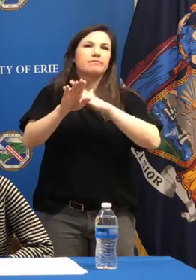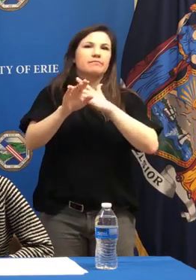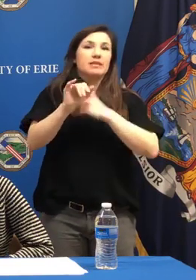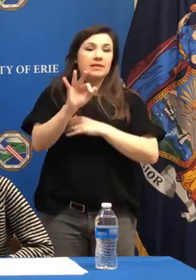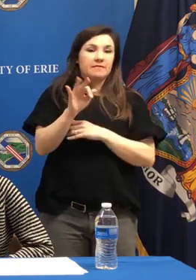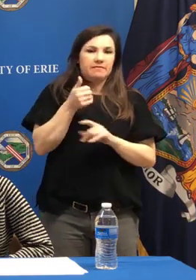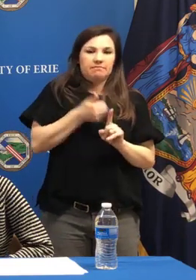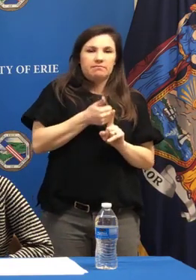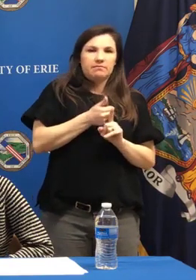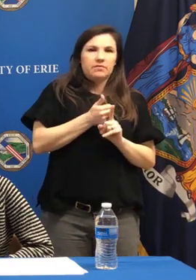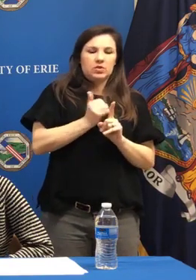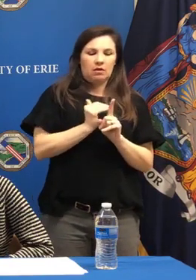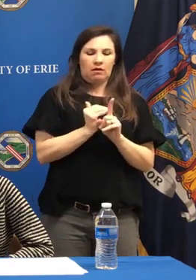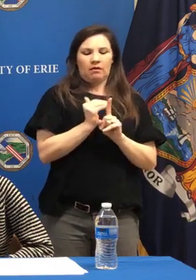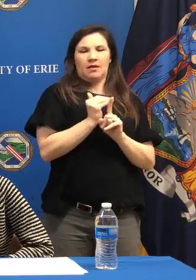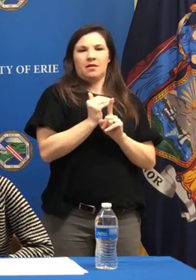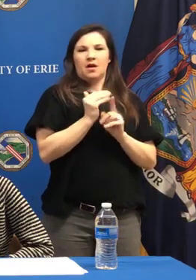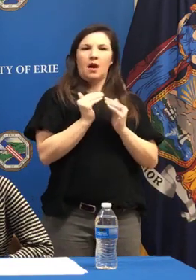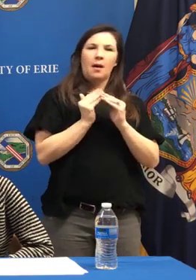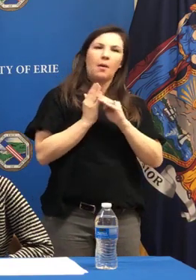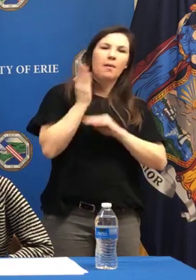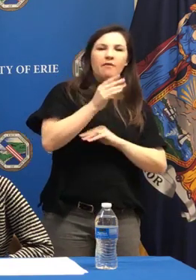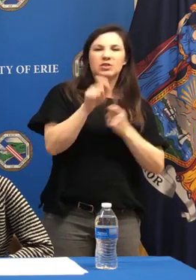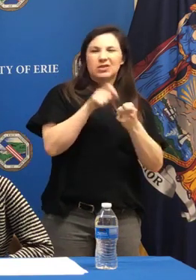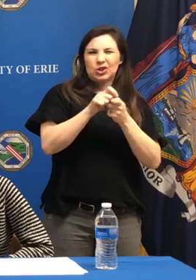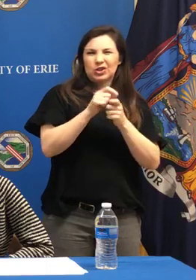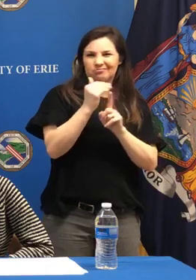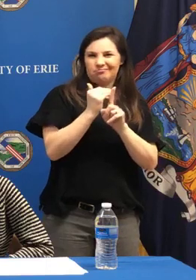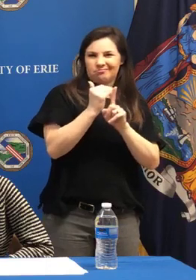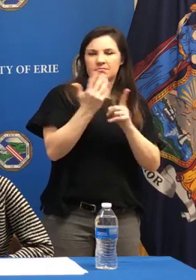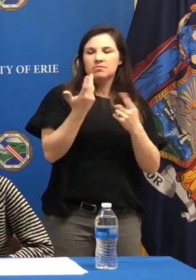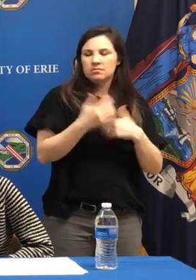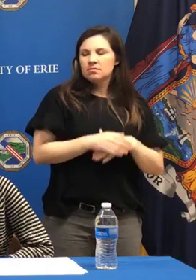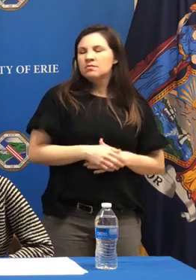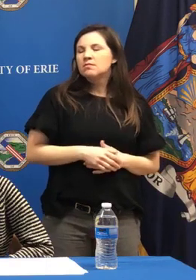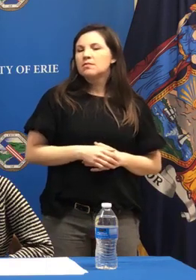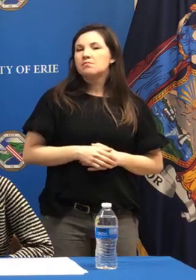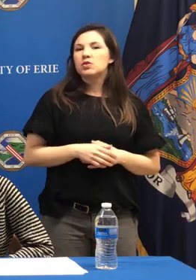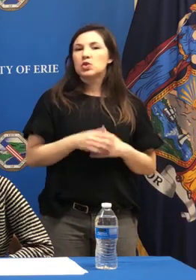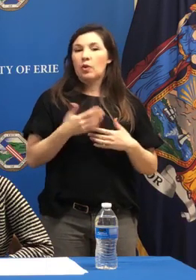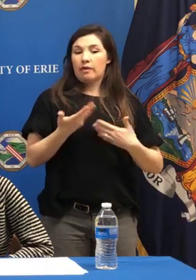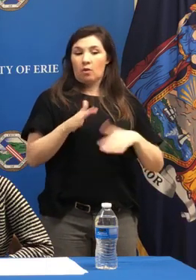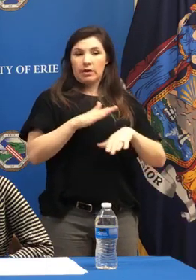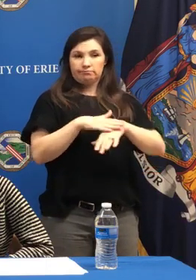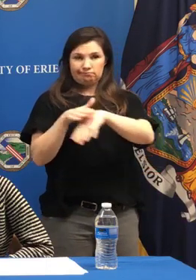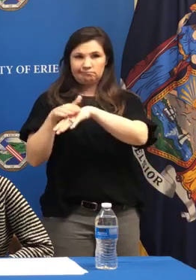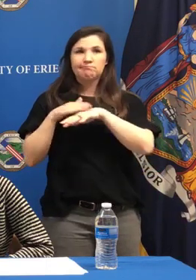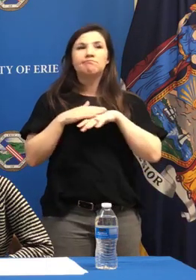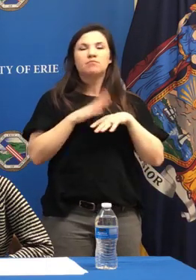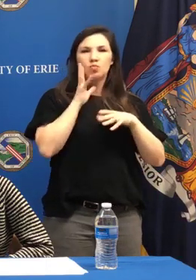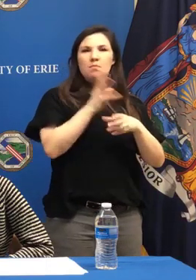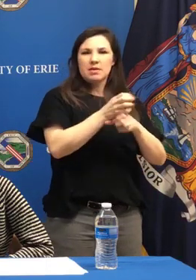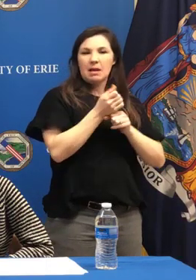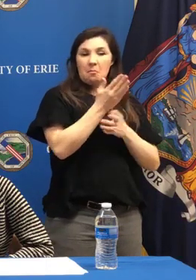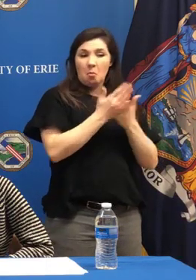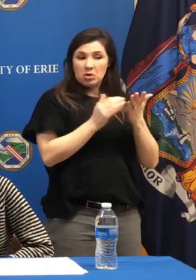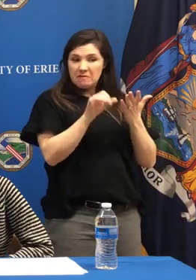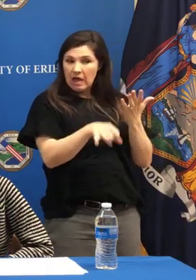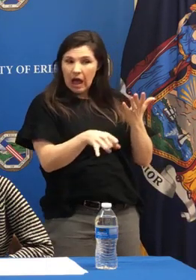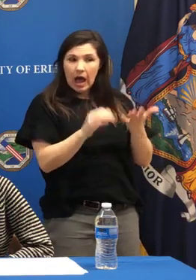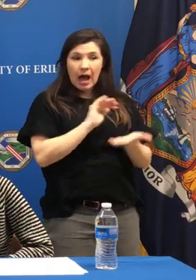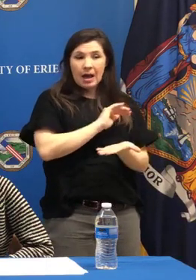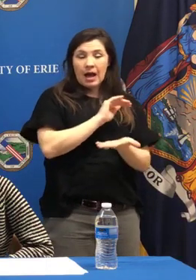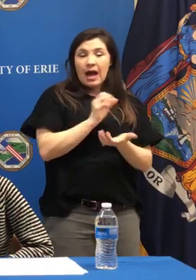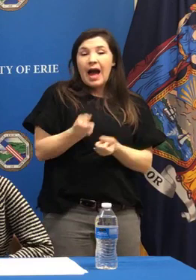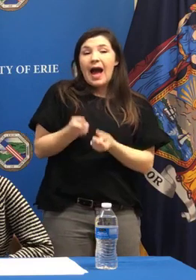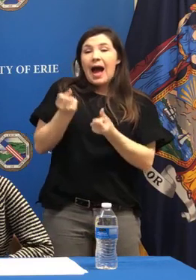if they are above a certain temperature. So yes, we have been advised we would be getting a portion of that. How much, I can't answer